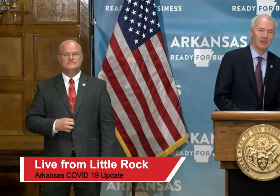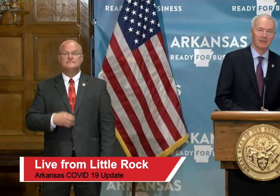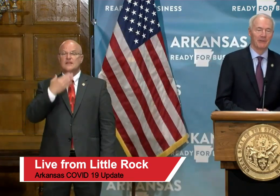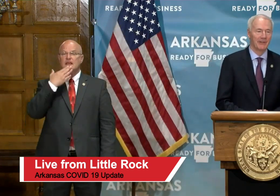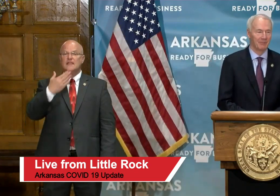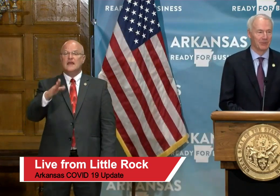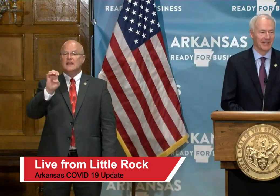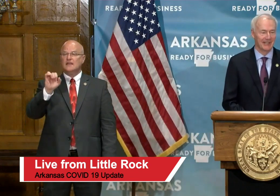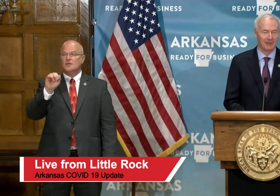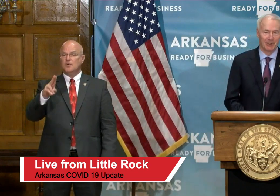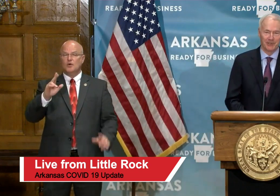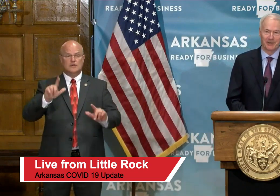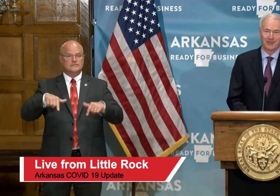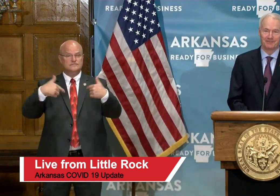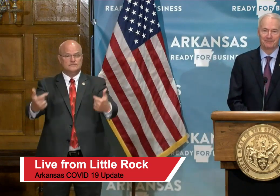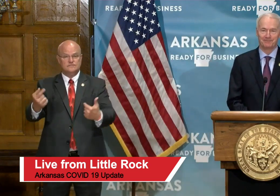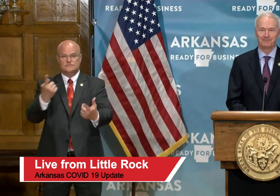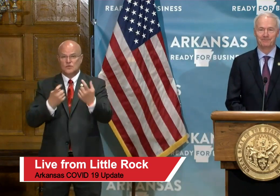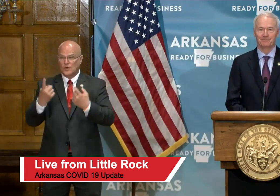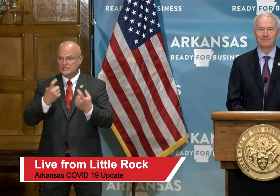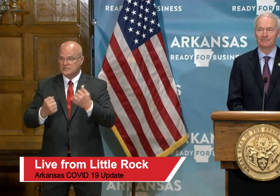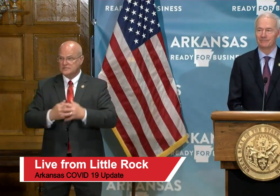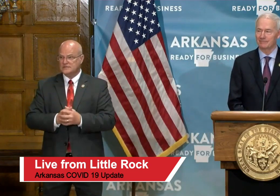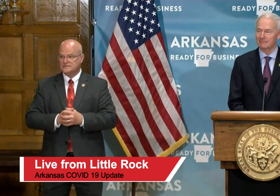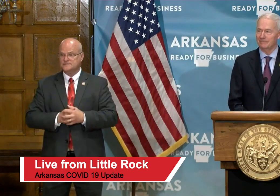Thank you, Bo, and with that, we'll take any questions.